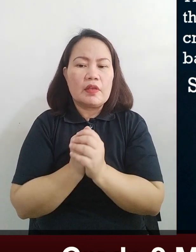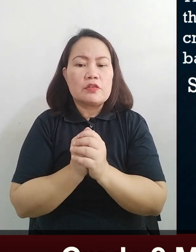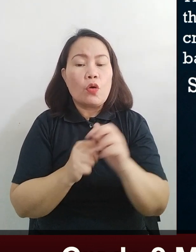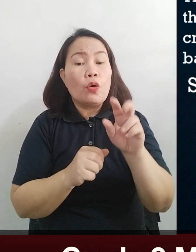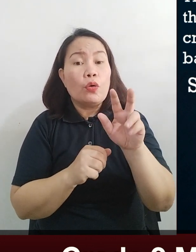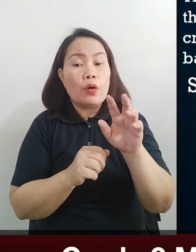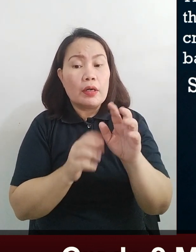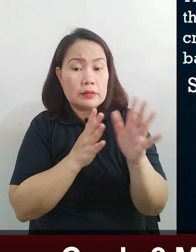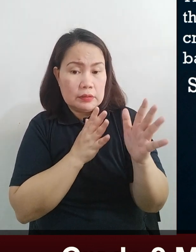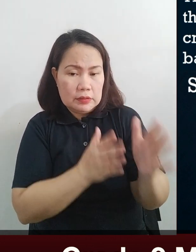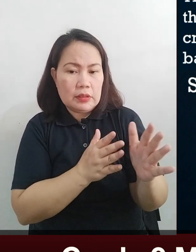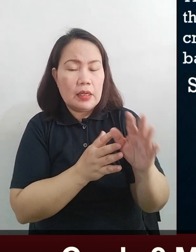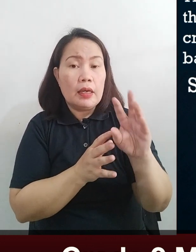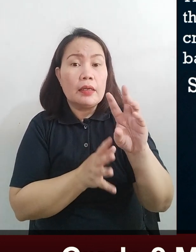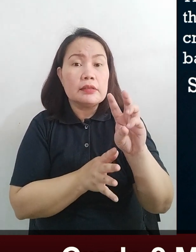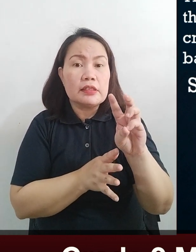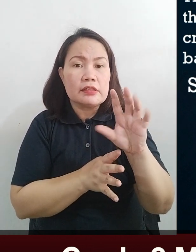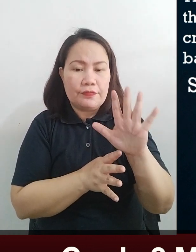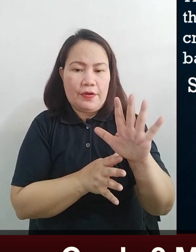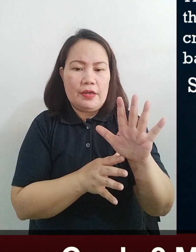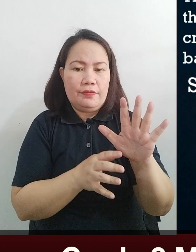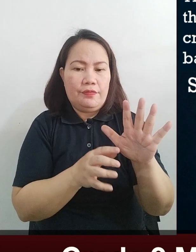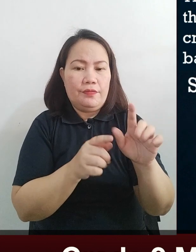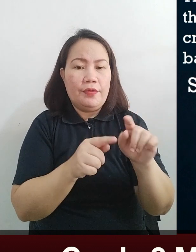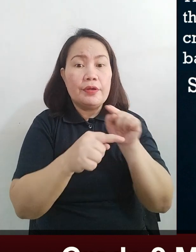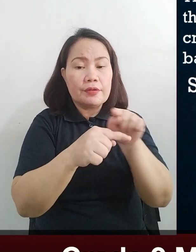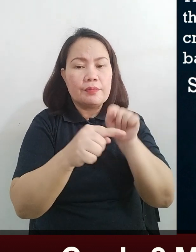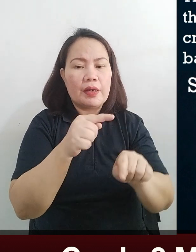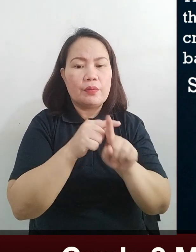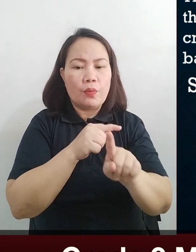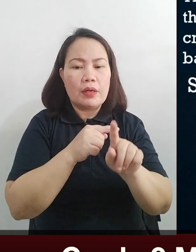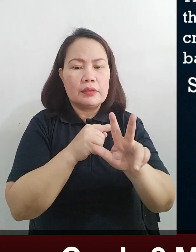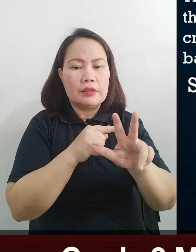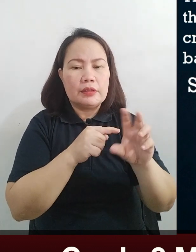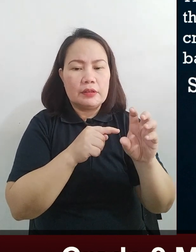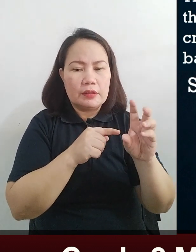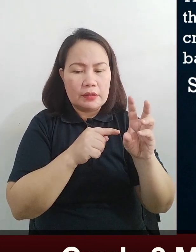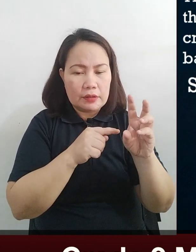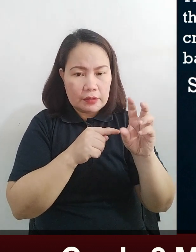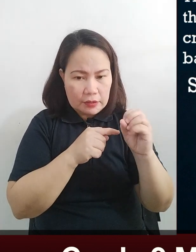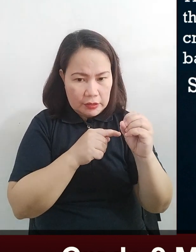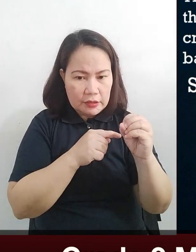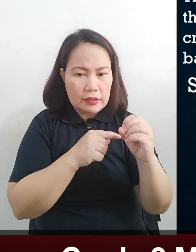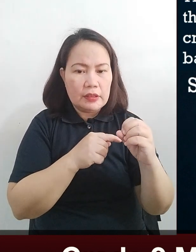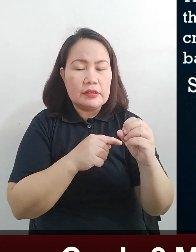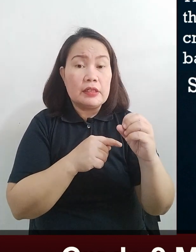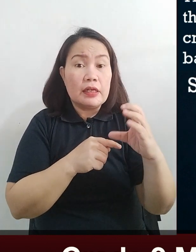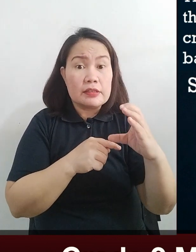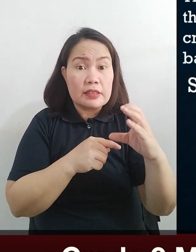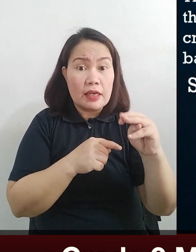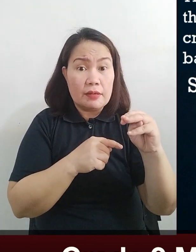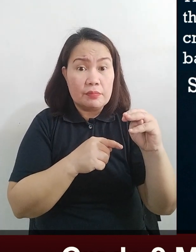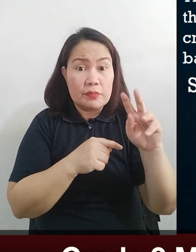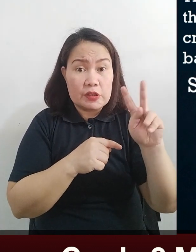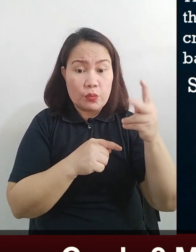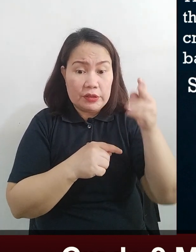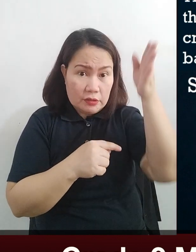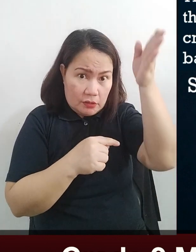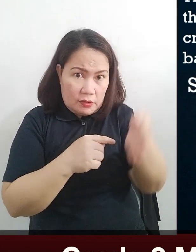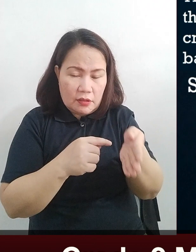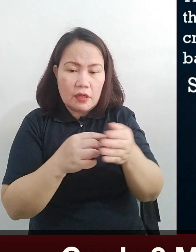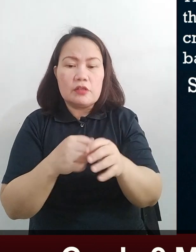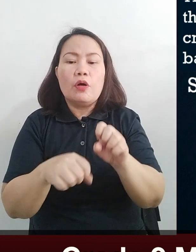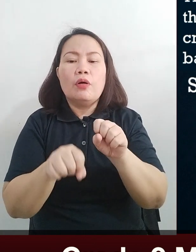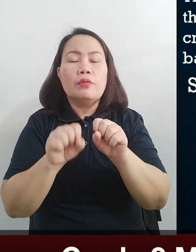centimeter. So, 65 divide 130, and then ito makakancel na yung unit na to. So,